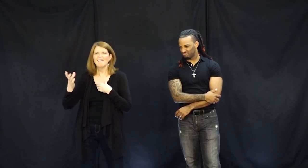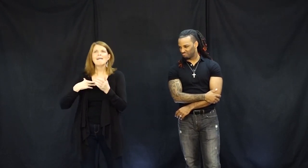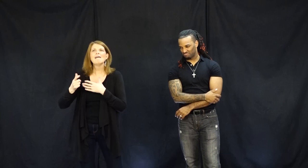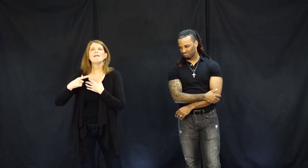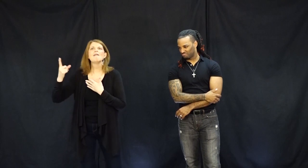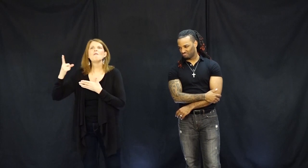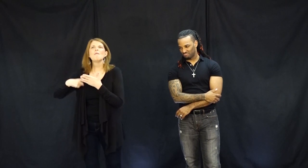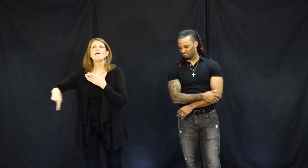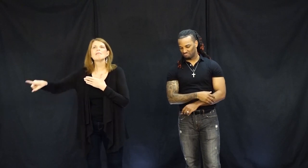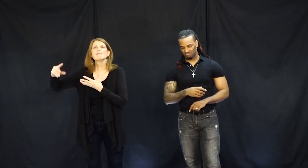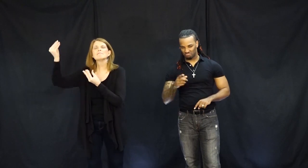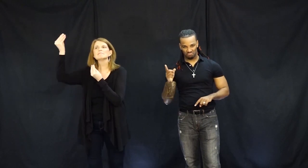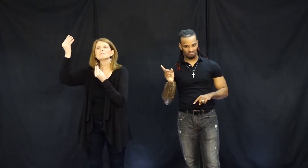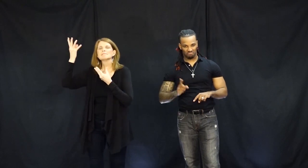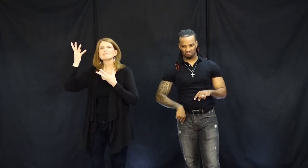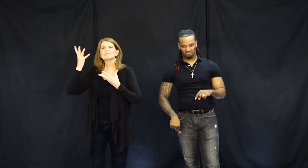tell you.